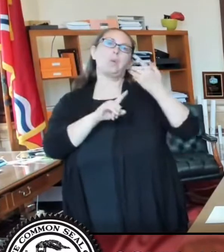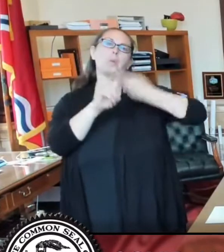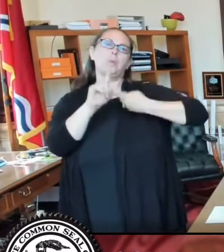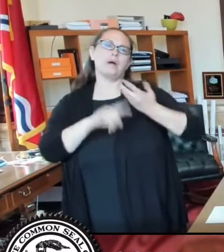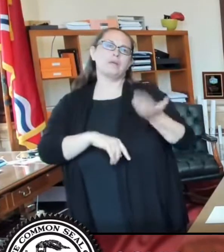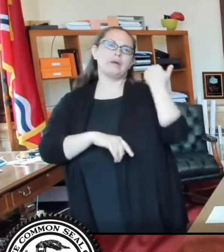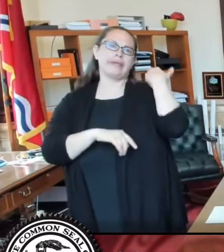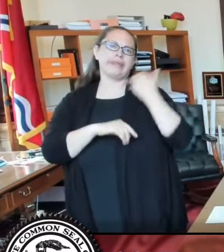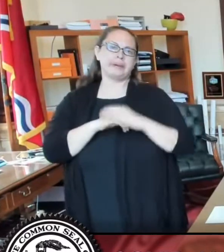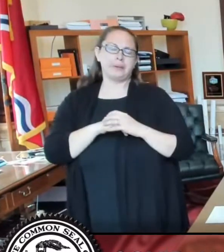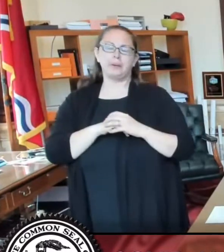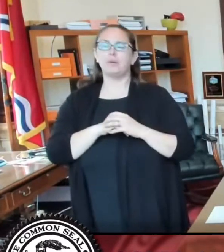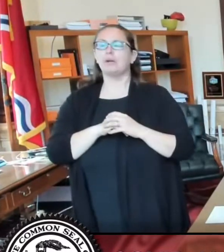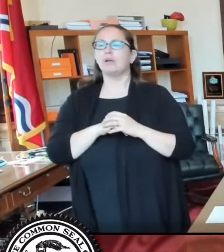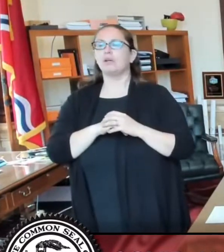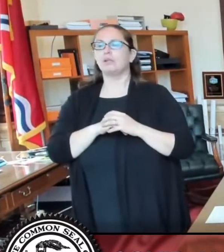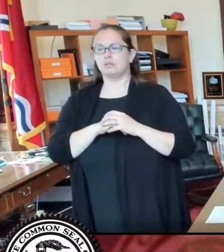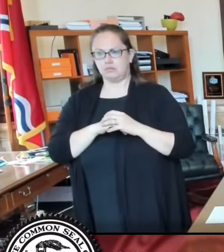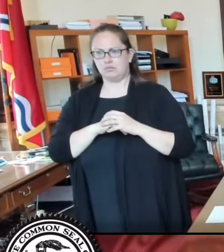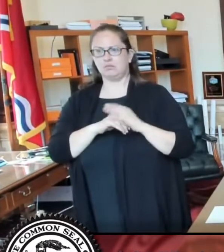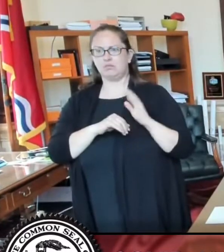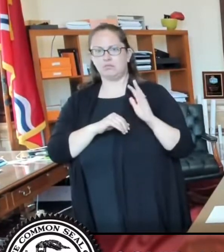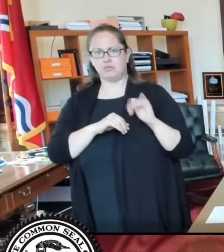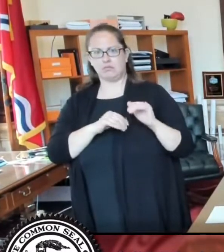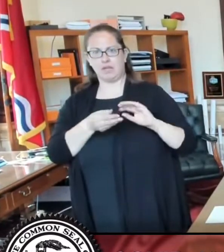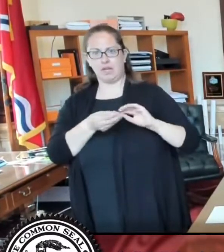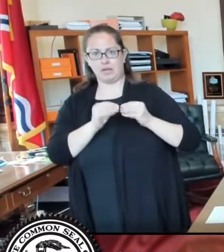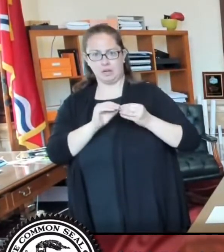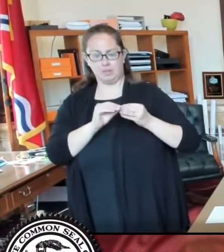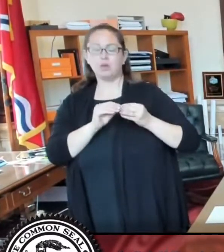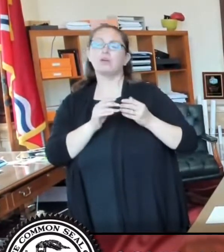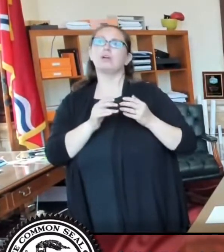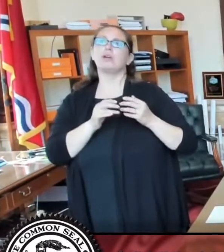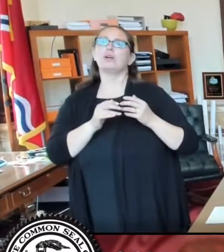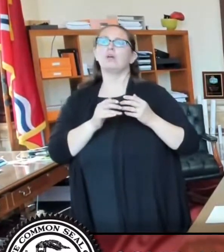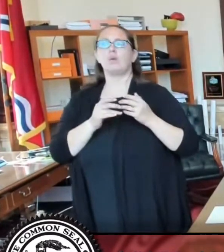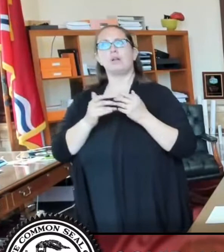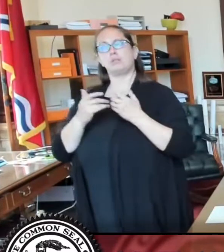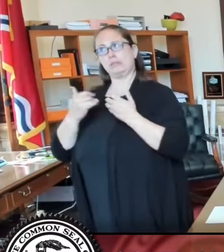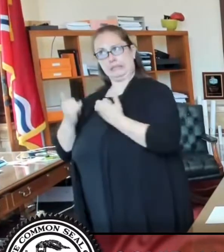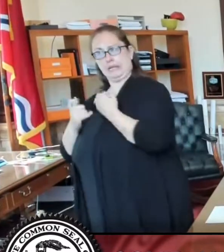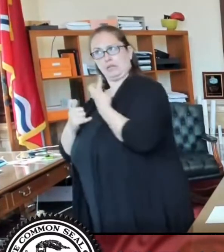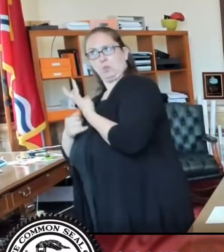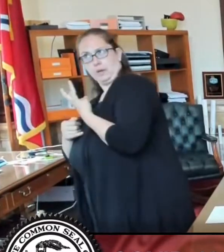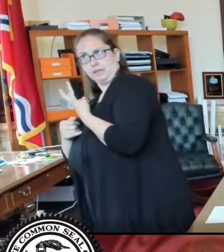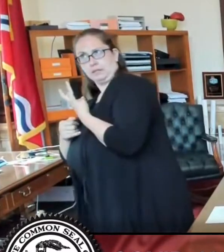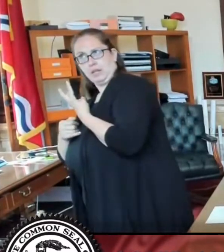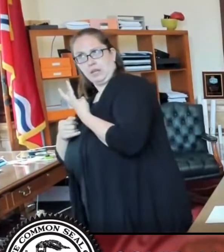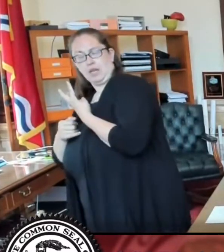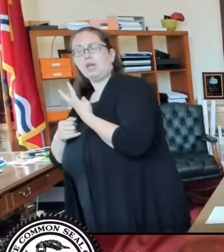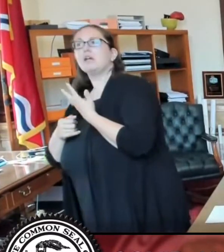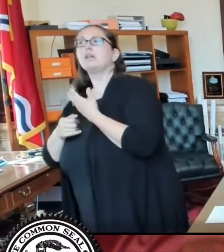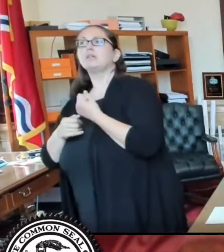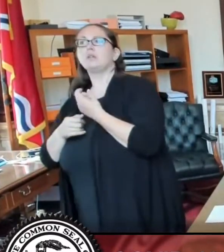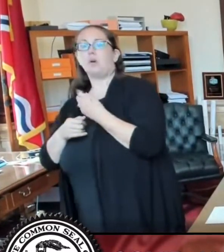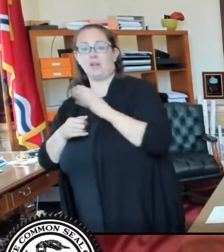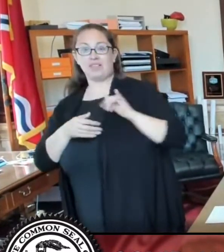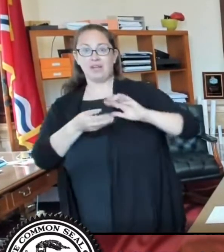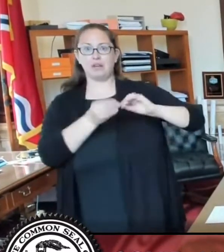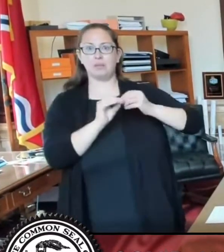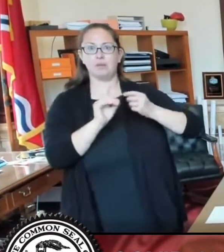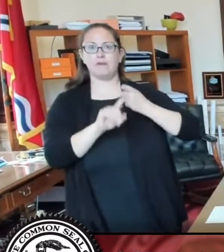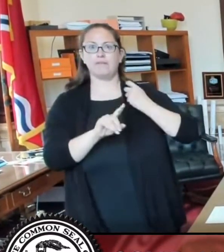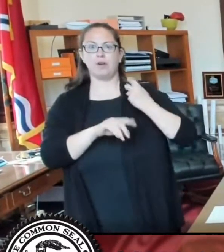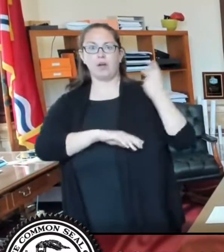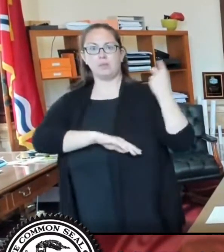So that reflects, today's Wednesday, there's a 2-day lag in reporting hospital